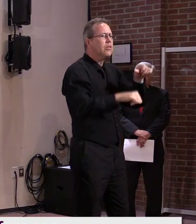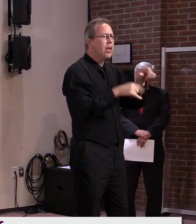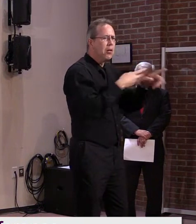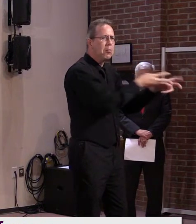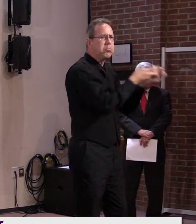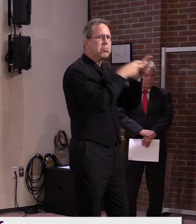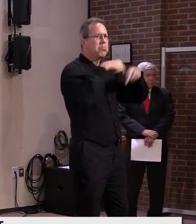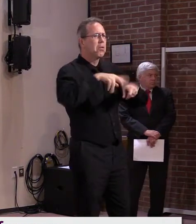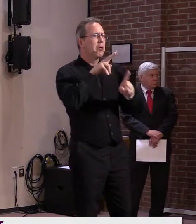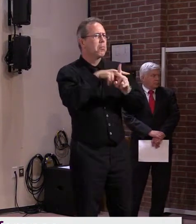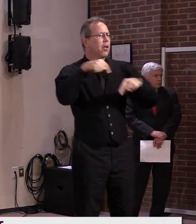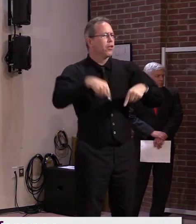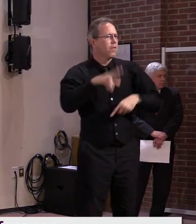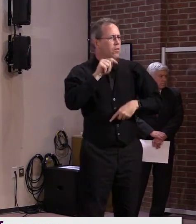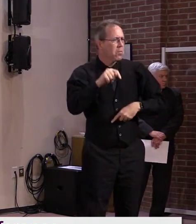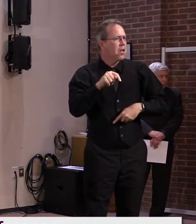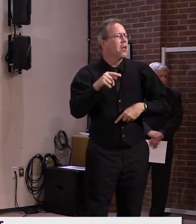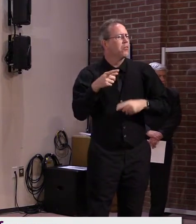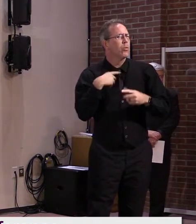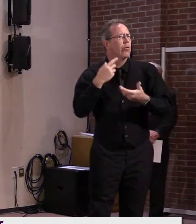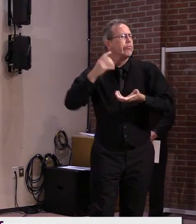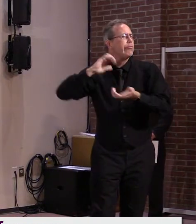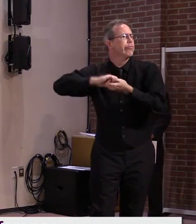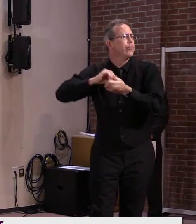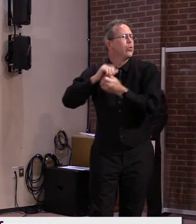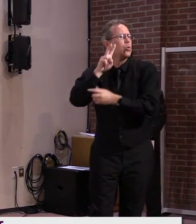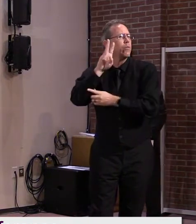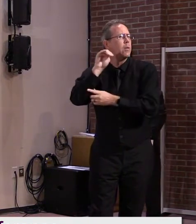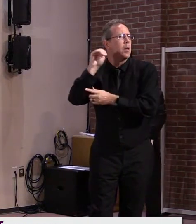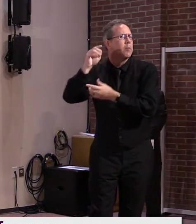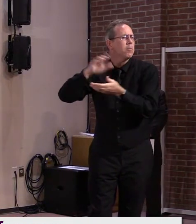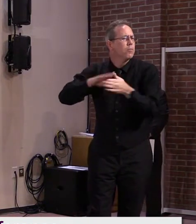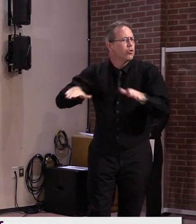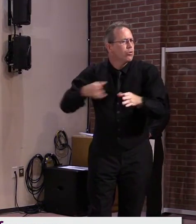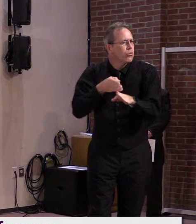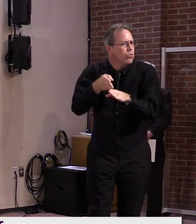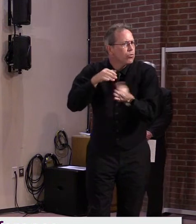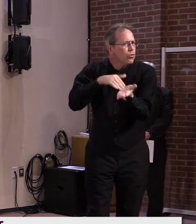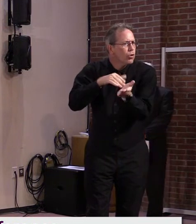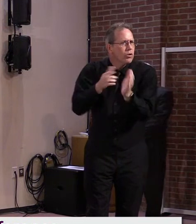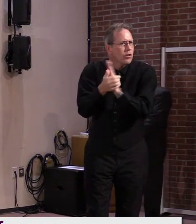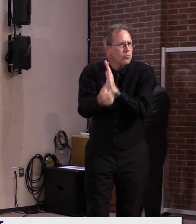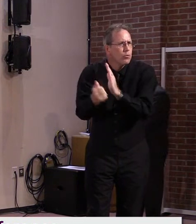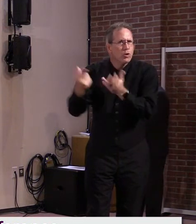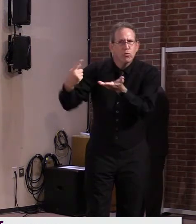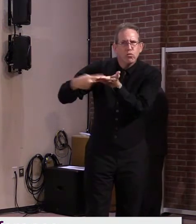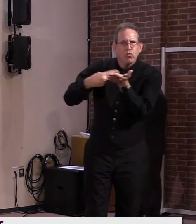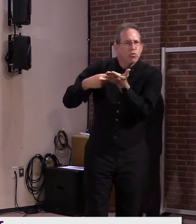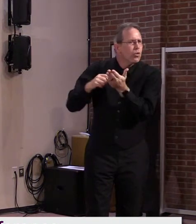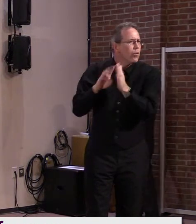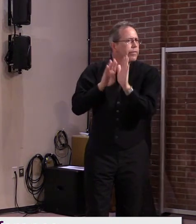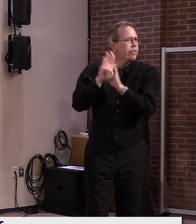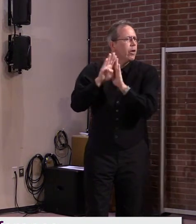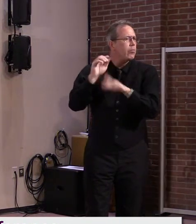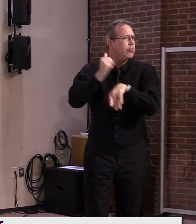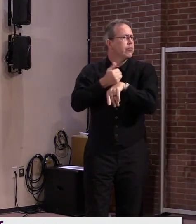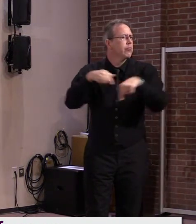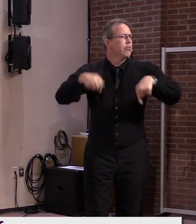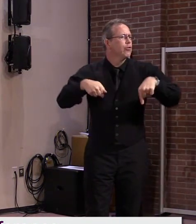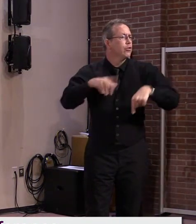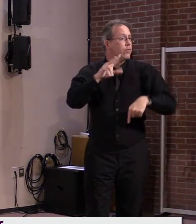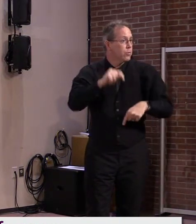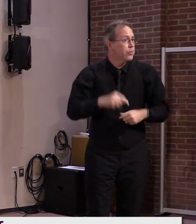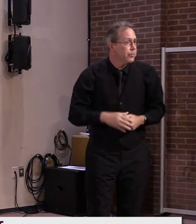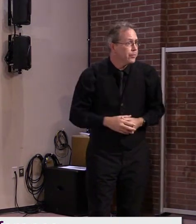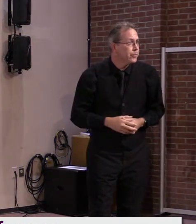this approach. Again, the goal here is to make sure as many kids as possible can remain where they belong, in